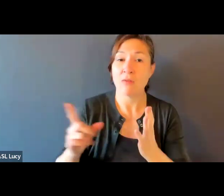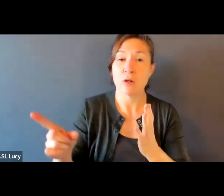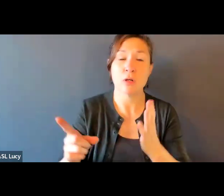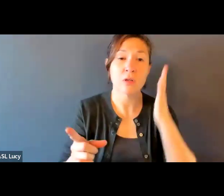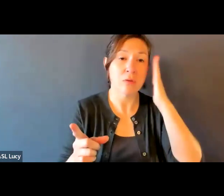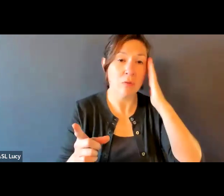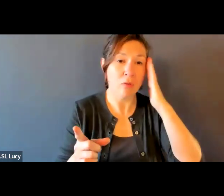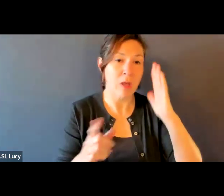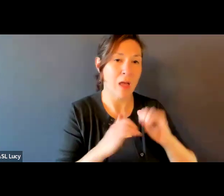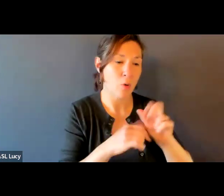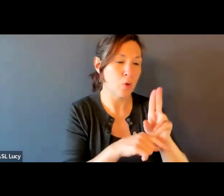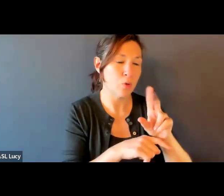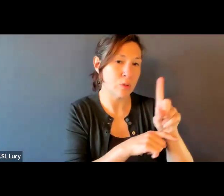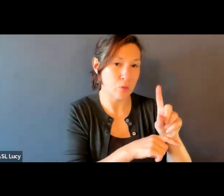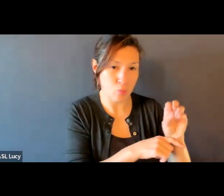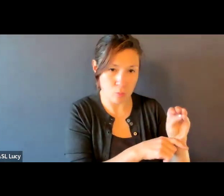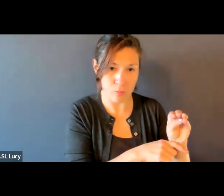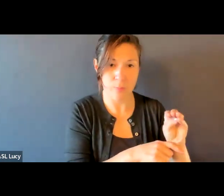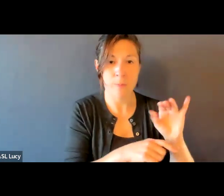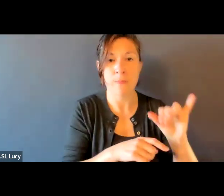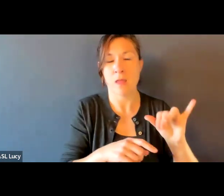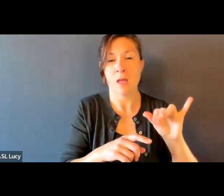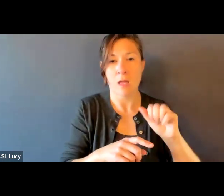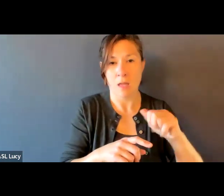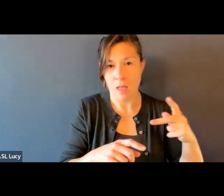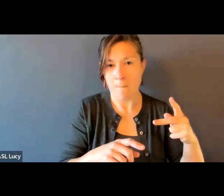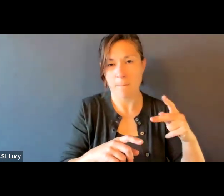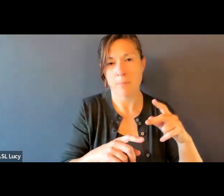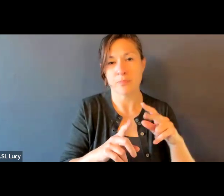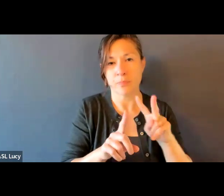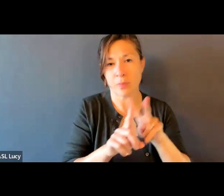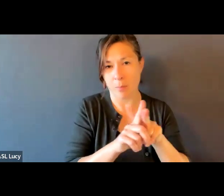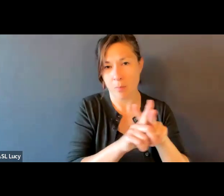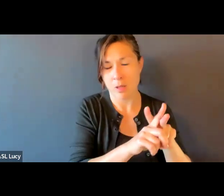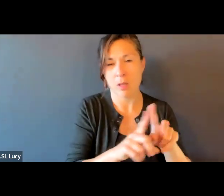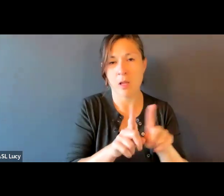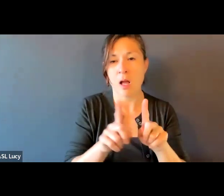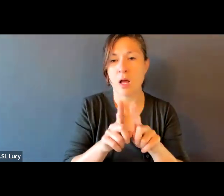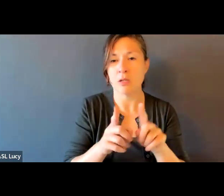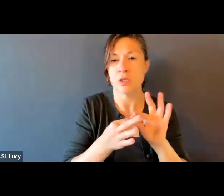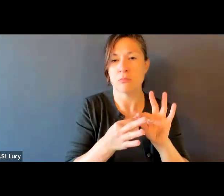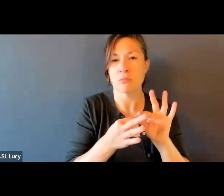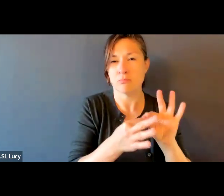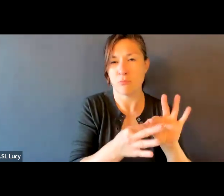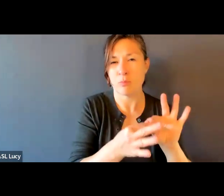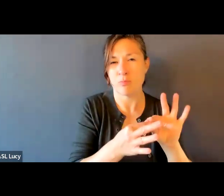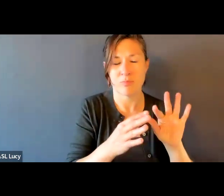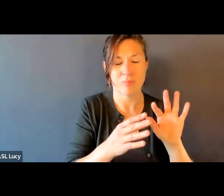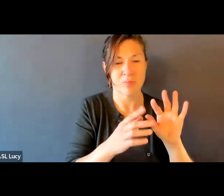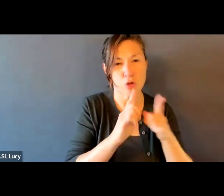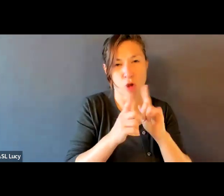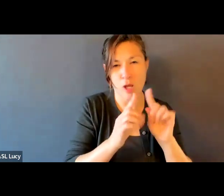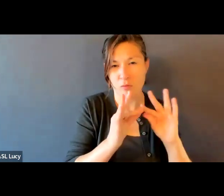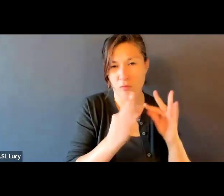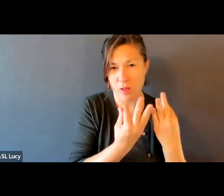application. We continue to also work with families around that. And there's, I think, definitely some adaptive work that we're